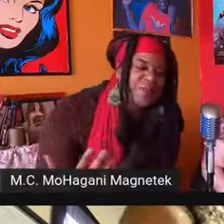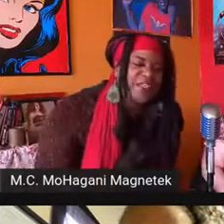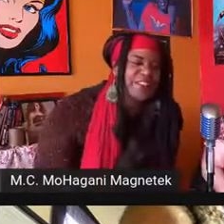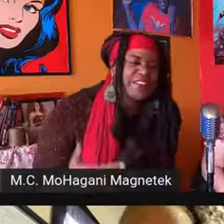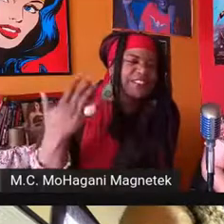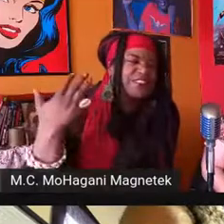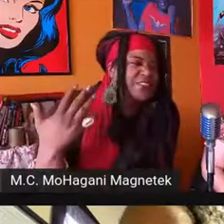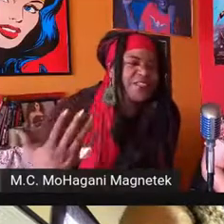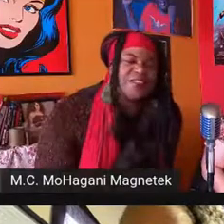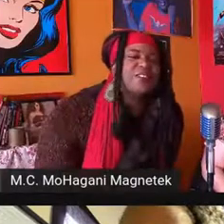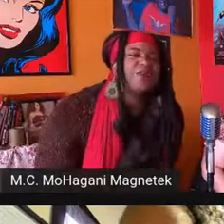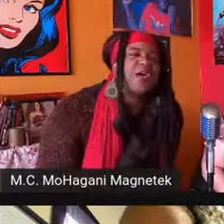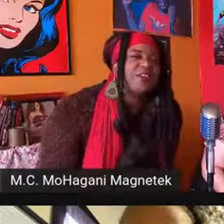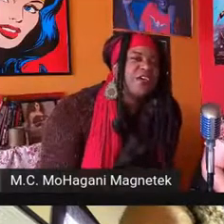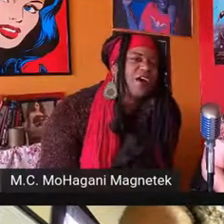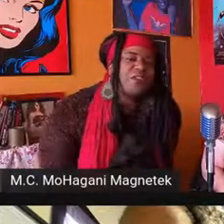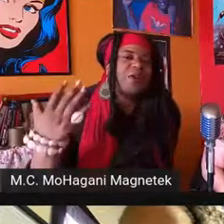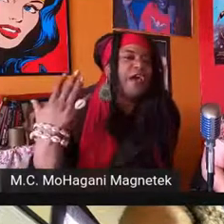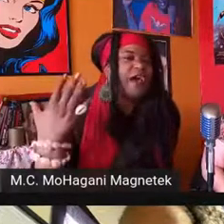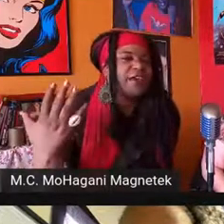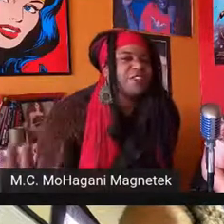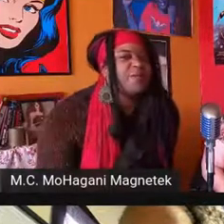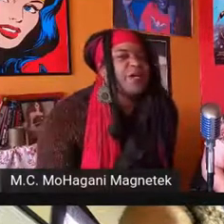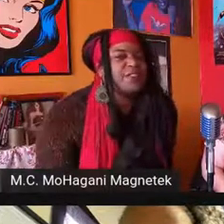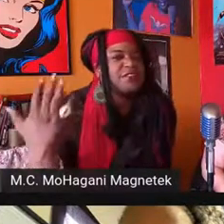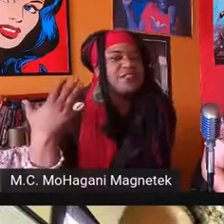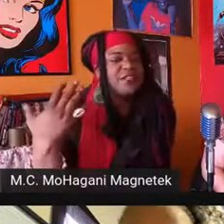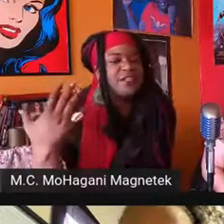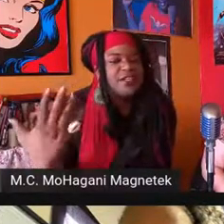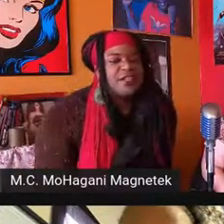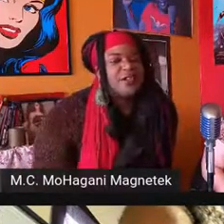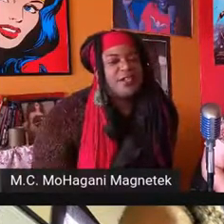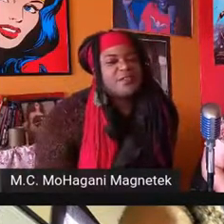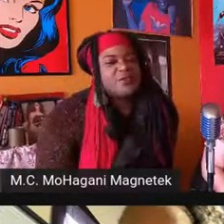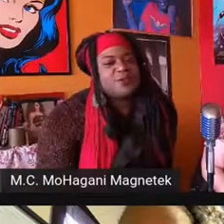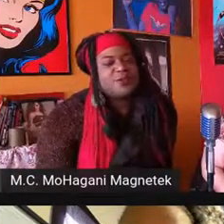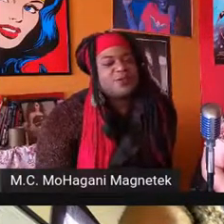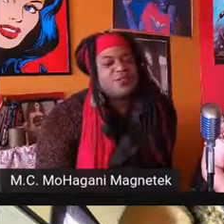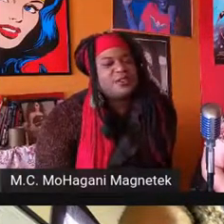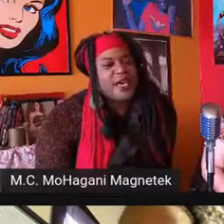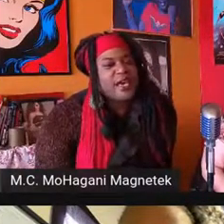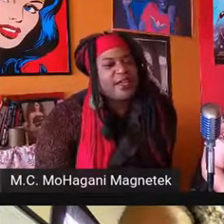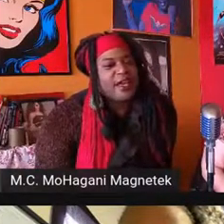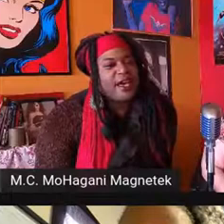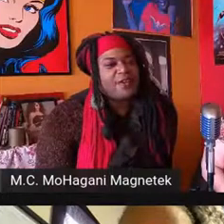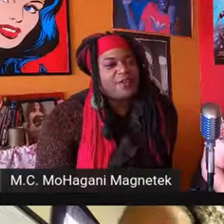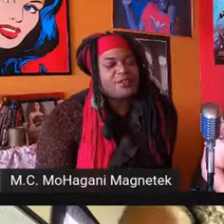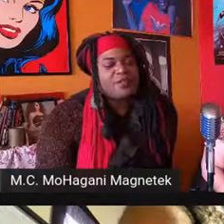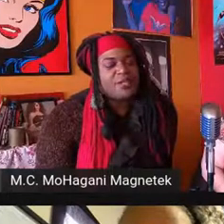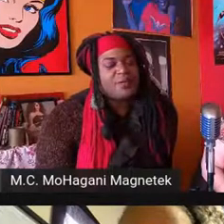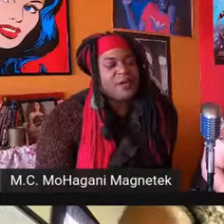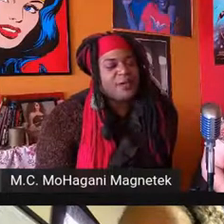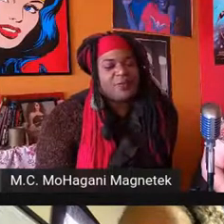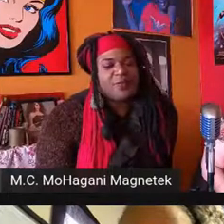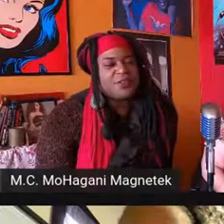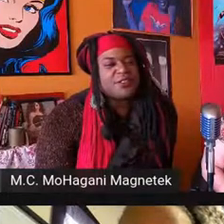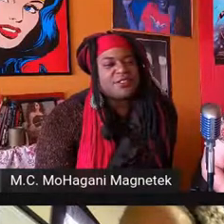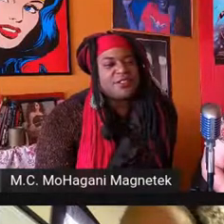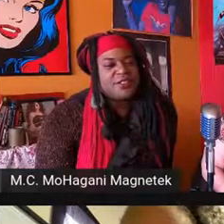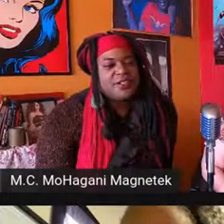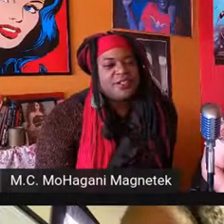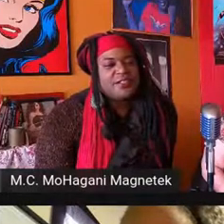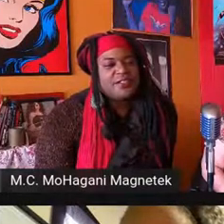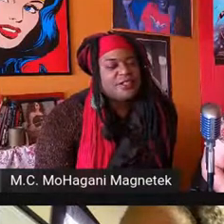too much. It just this is the way I talk, the way I express, and you know, I get through the day, like with, you know,